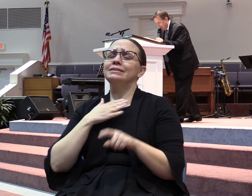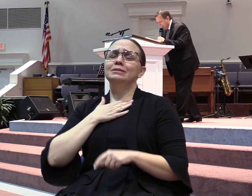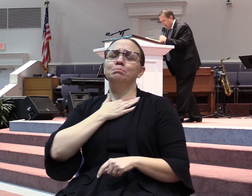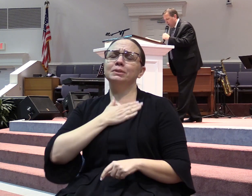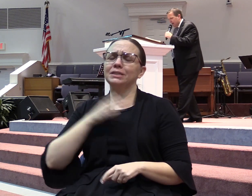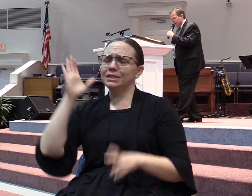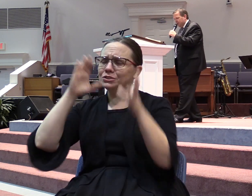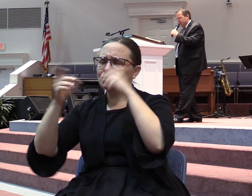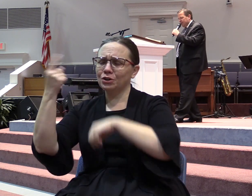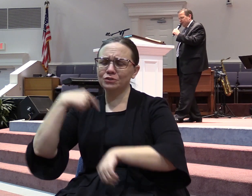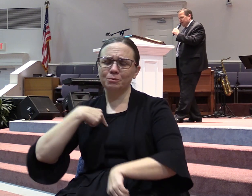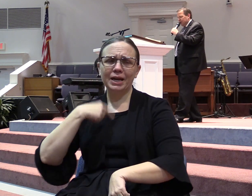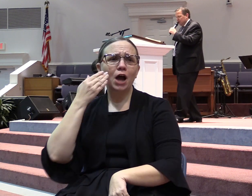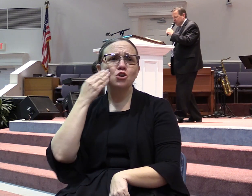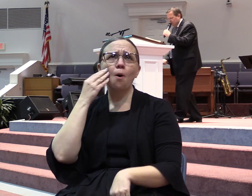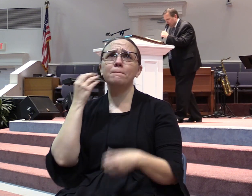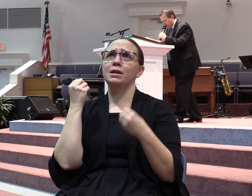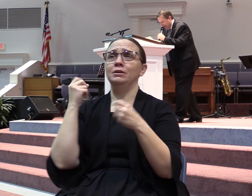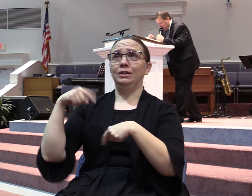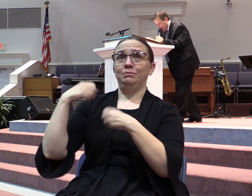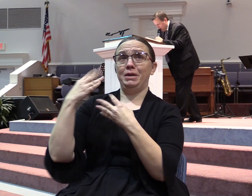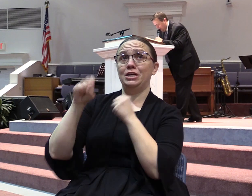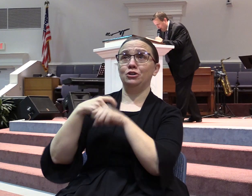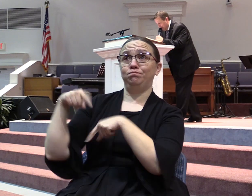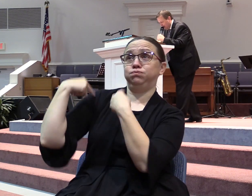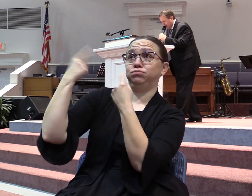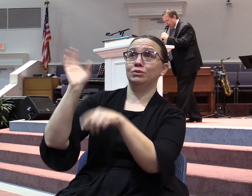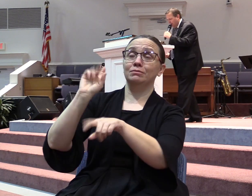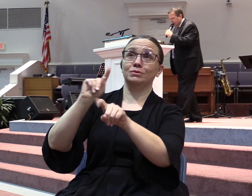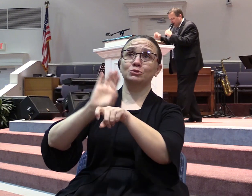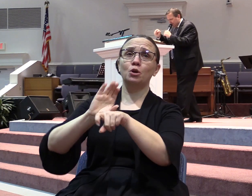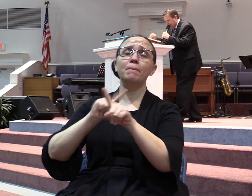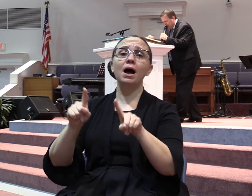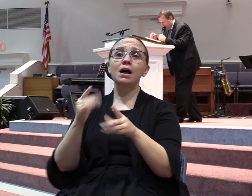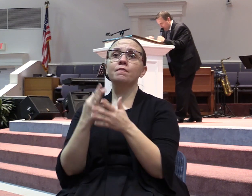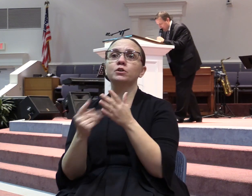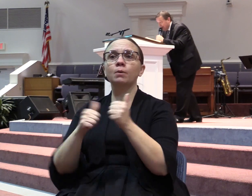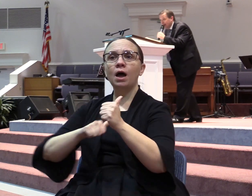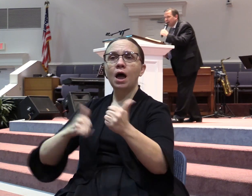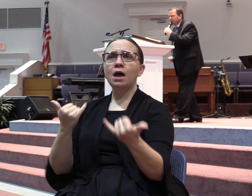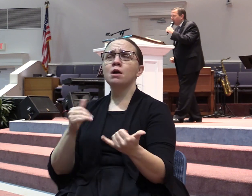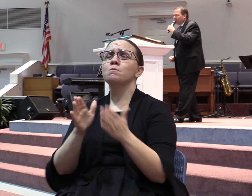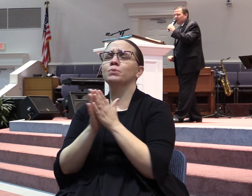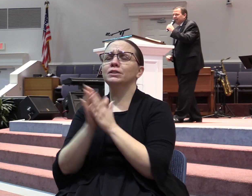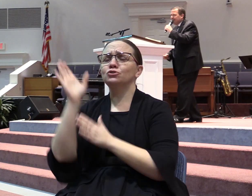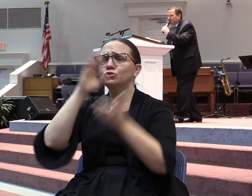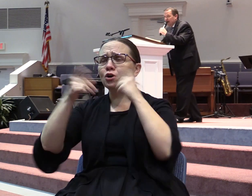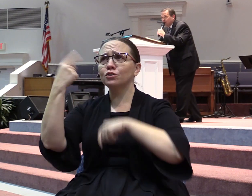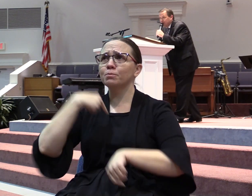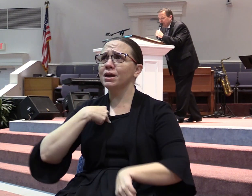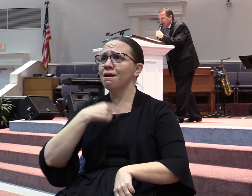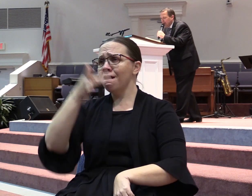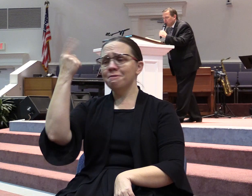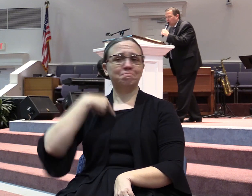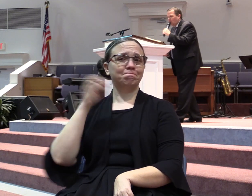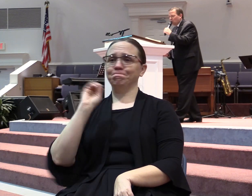me. I know I haven't been there in years, but there's a backslider praying right now. Seek for me. Don't forget about